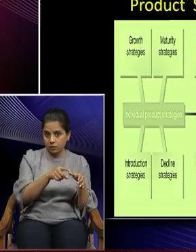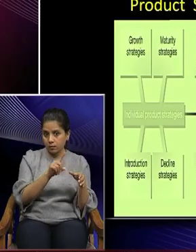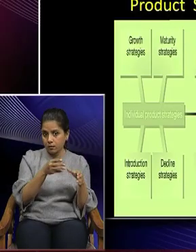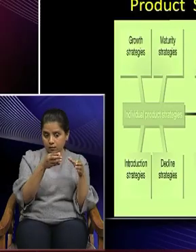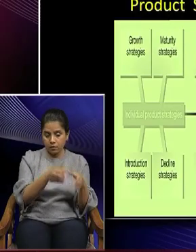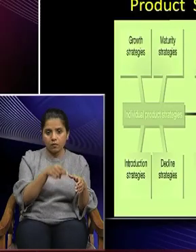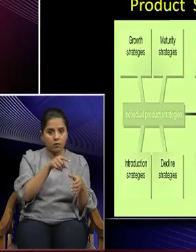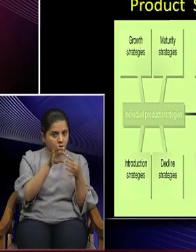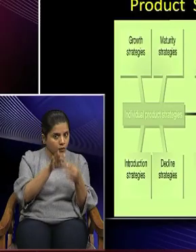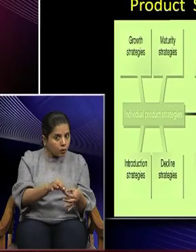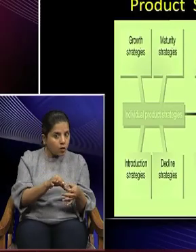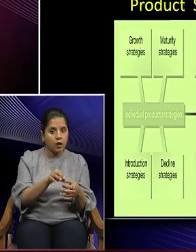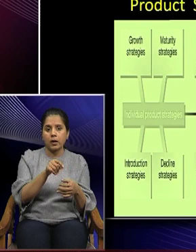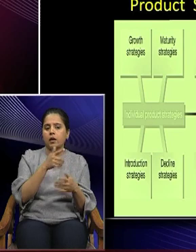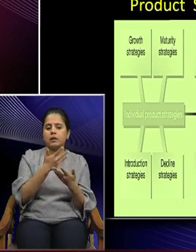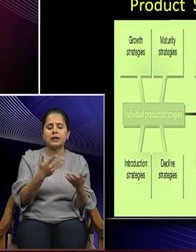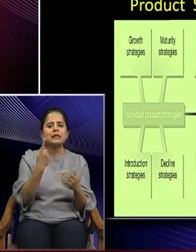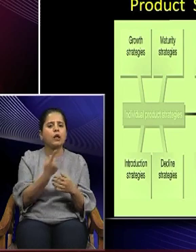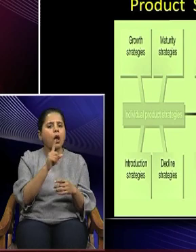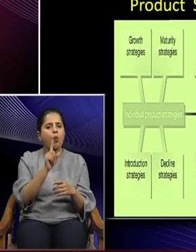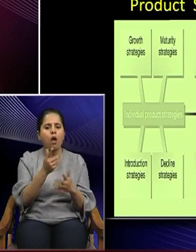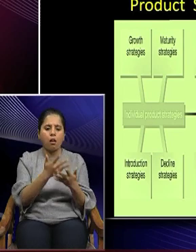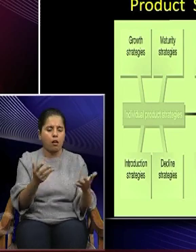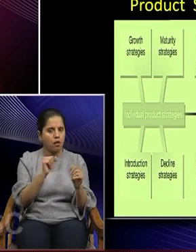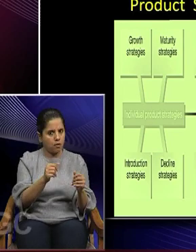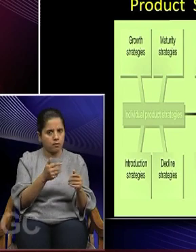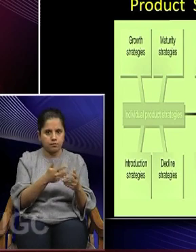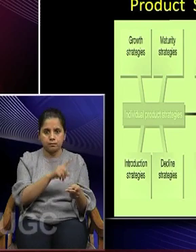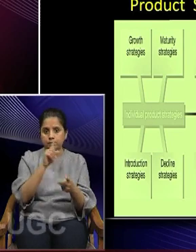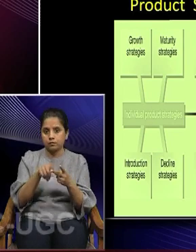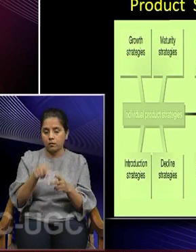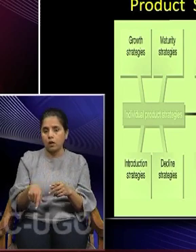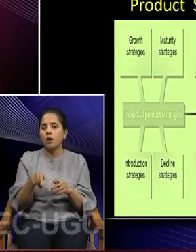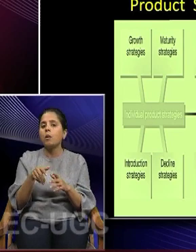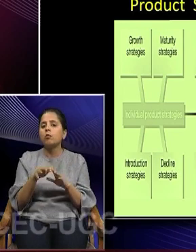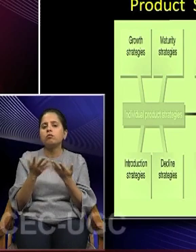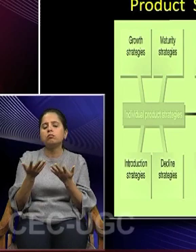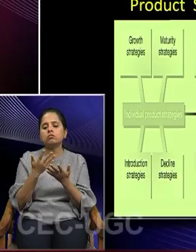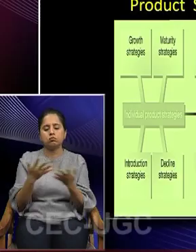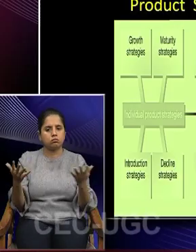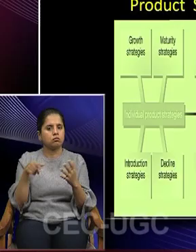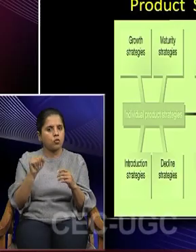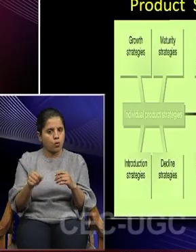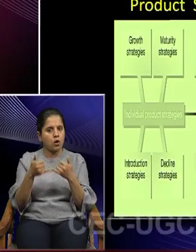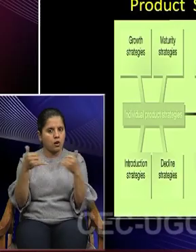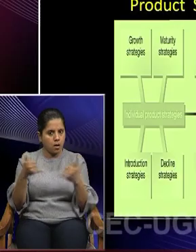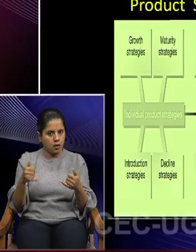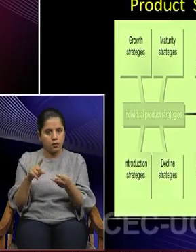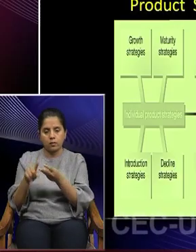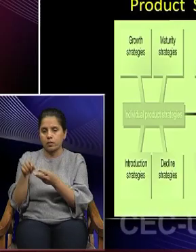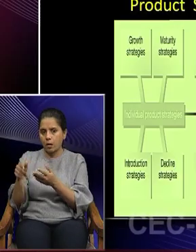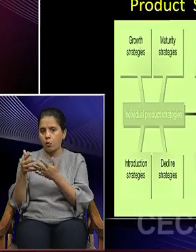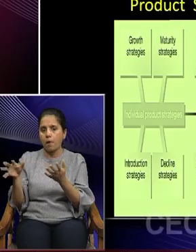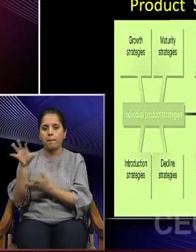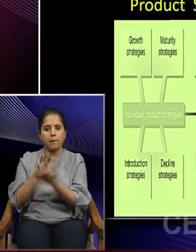is related to individual product strategies, second is product line strategies, and third is product mix